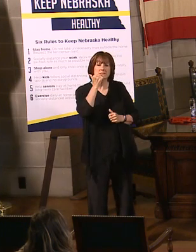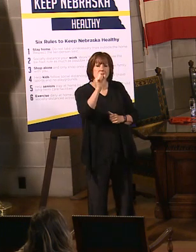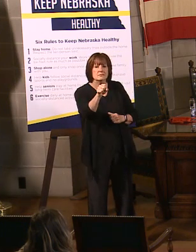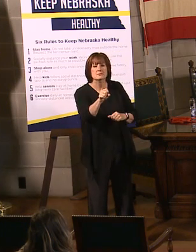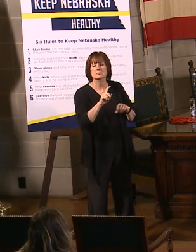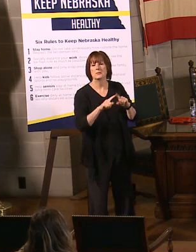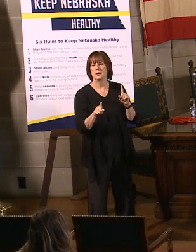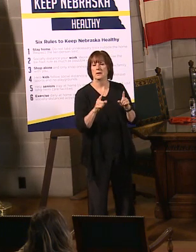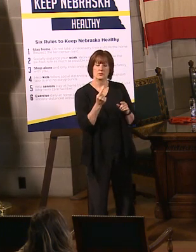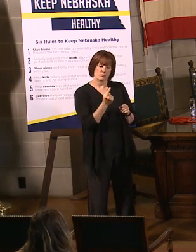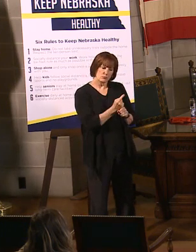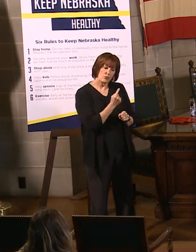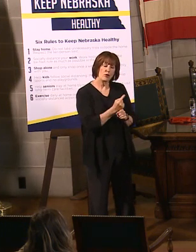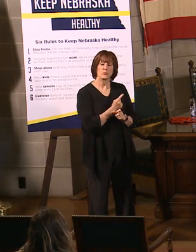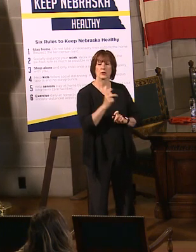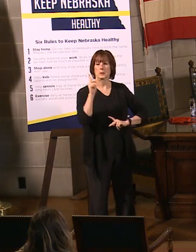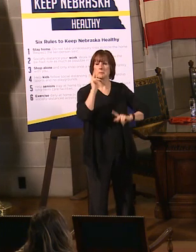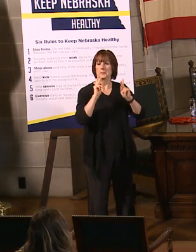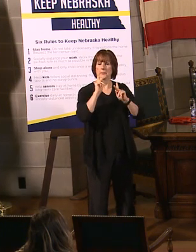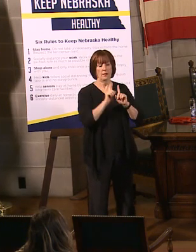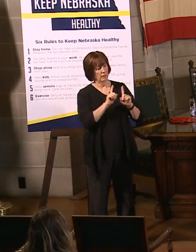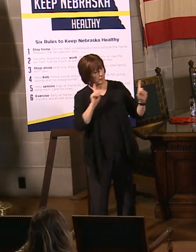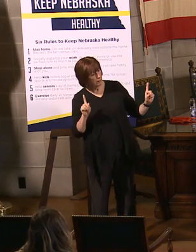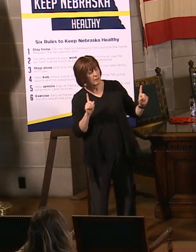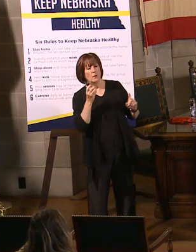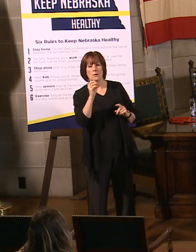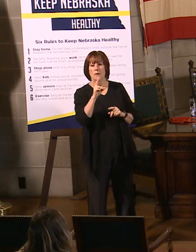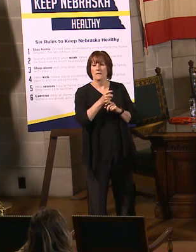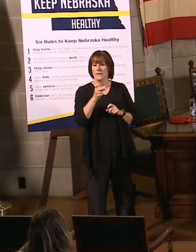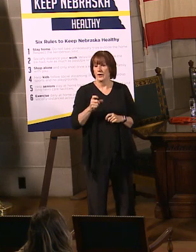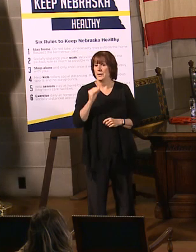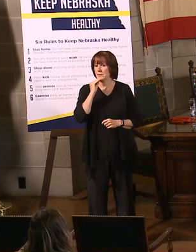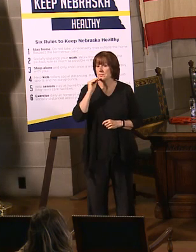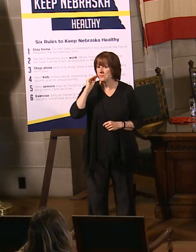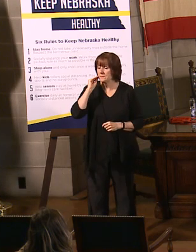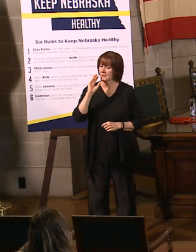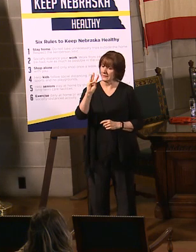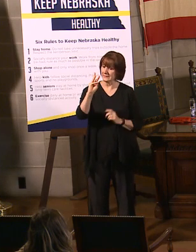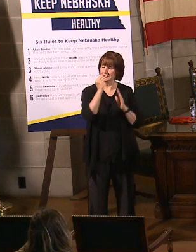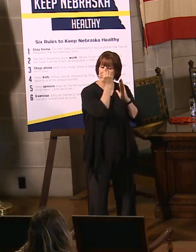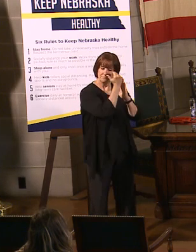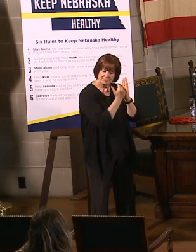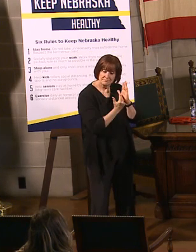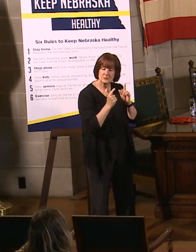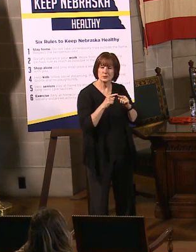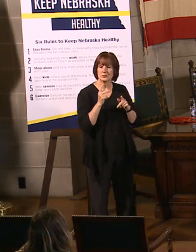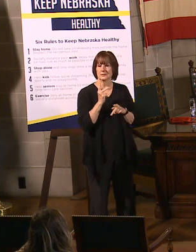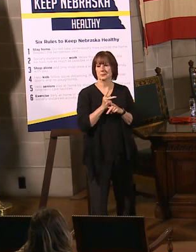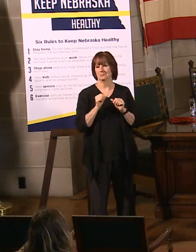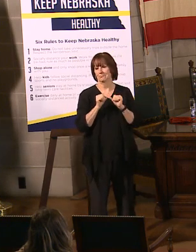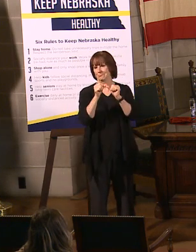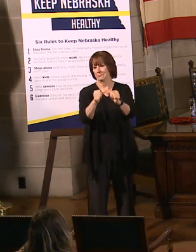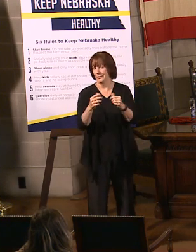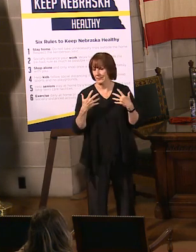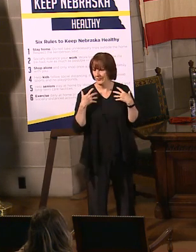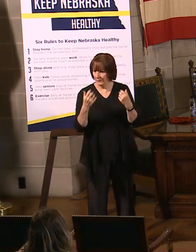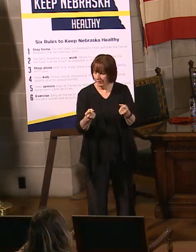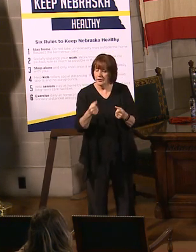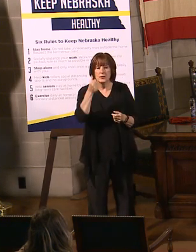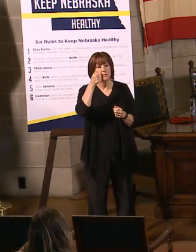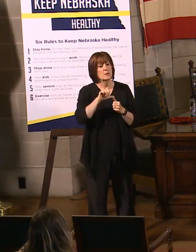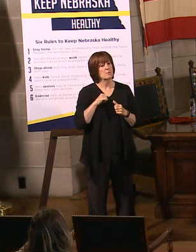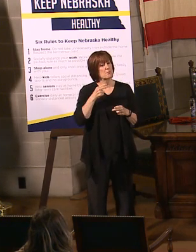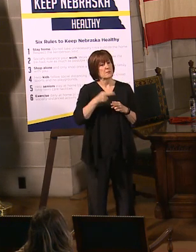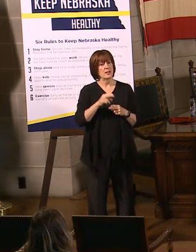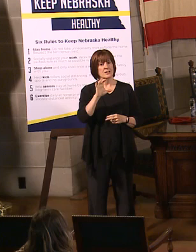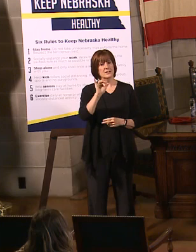but do it in an appropriate, socially distanced way or do it from home. So those are our 6 rules to stay healthy. I mentioned it was Cinco de Mayo, and again, we want